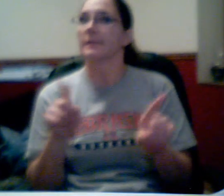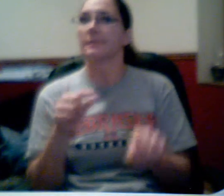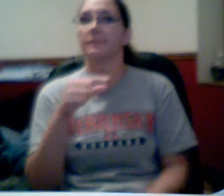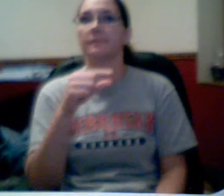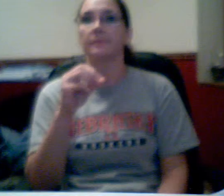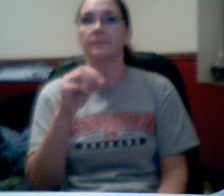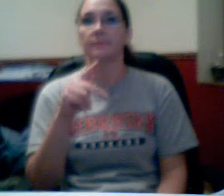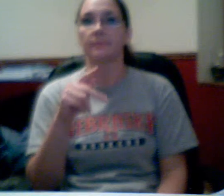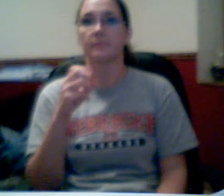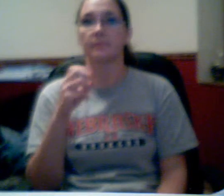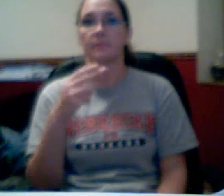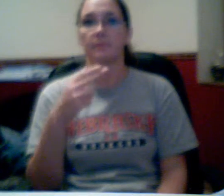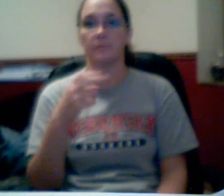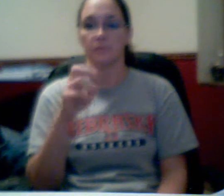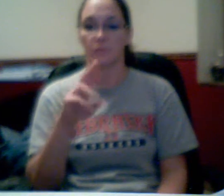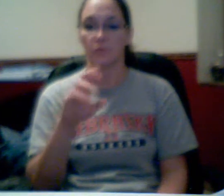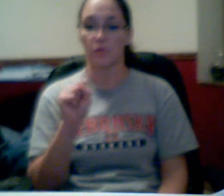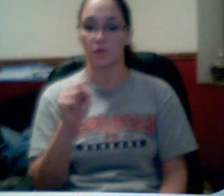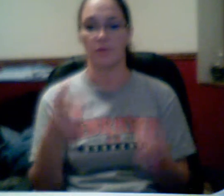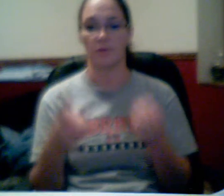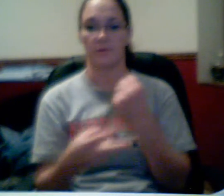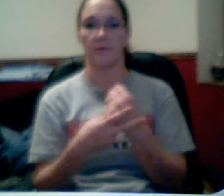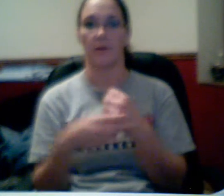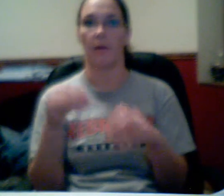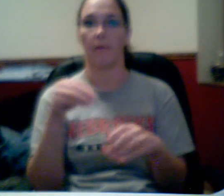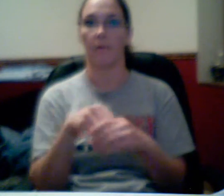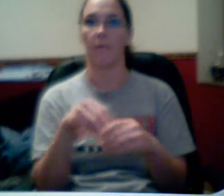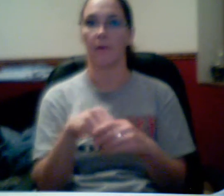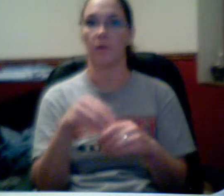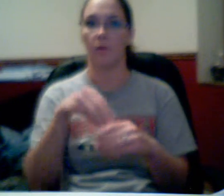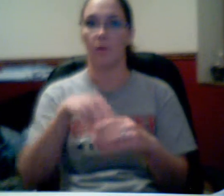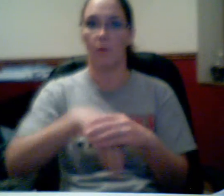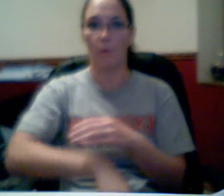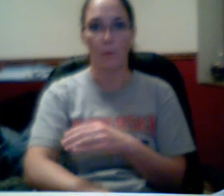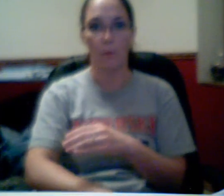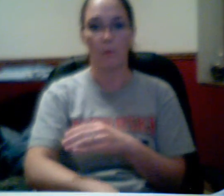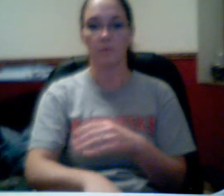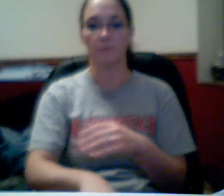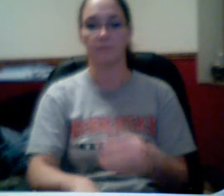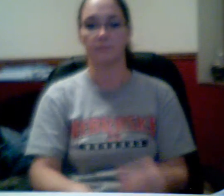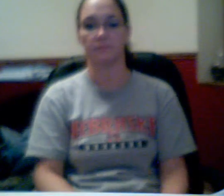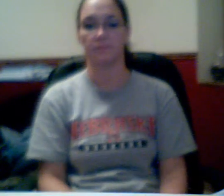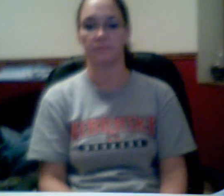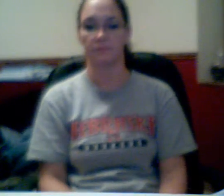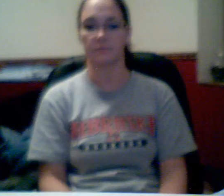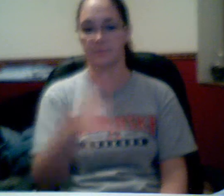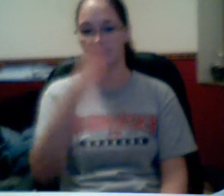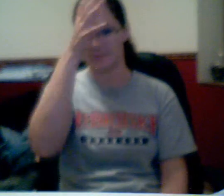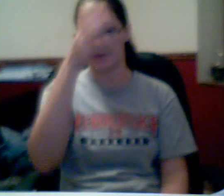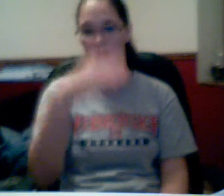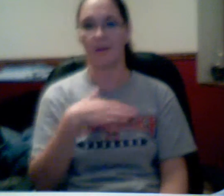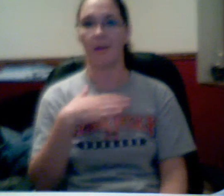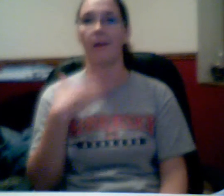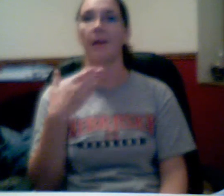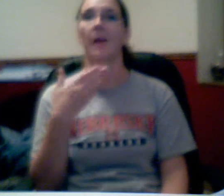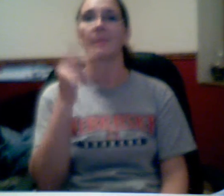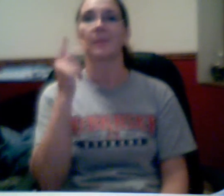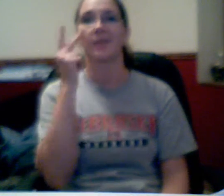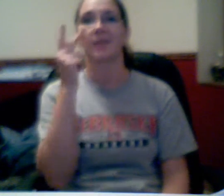it, and setting it on the ground, he covered it with cut grass. "The sun almost makes a fellow want a bunch of sprouts to